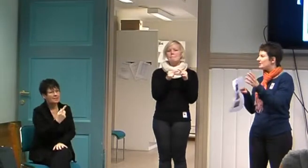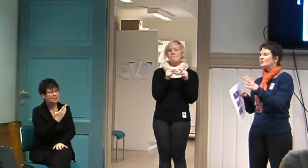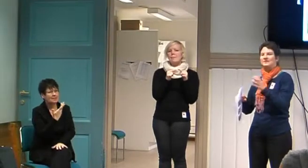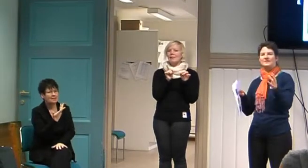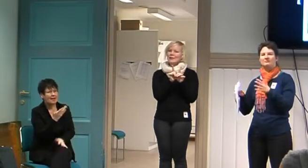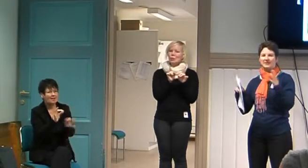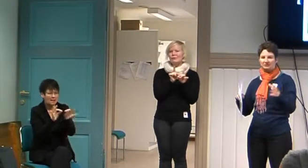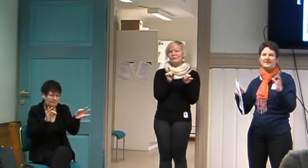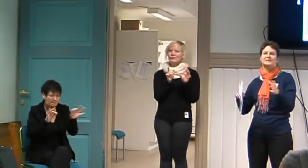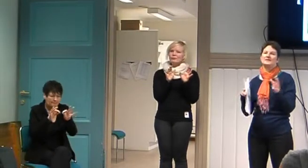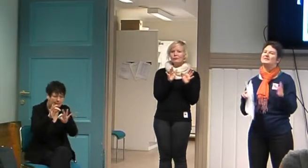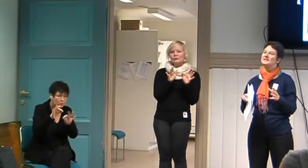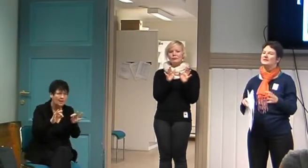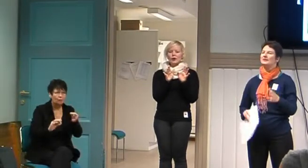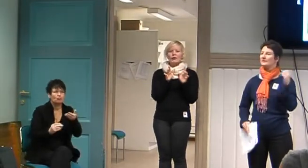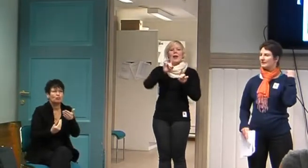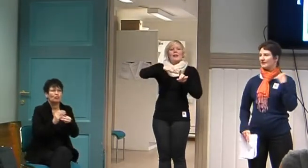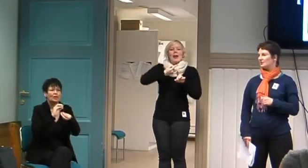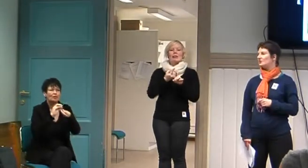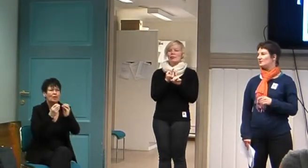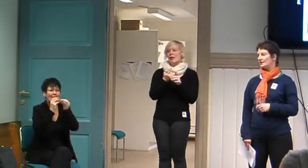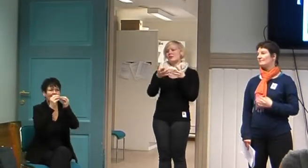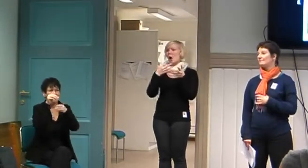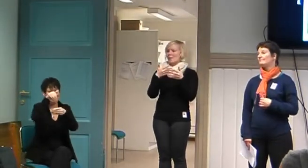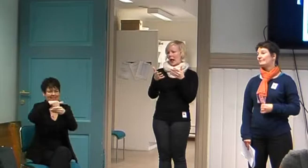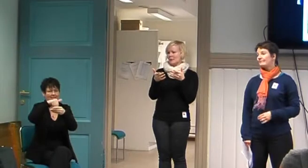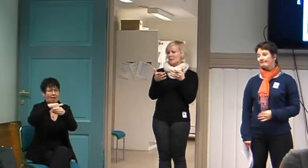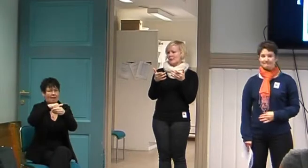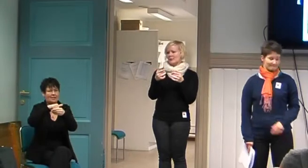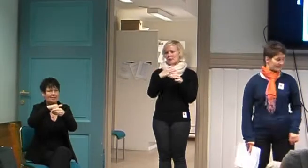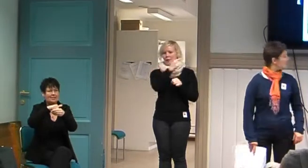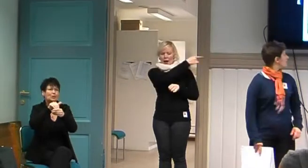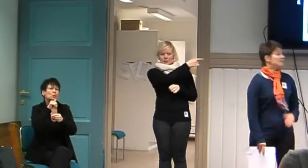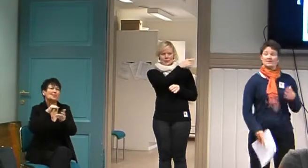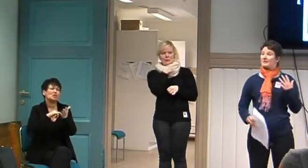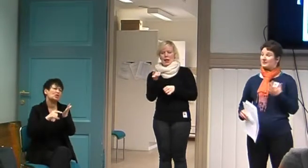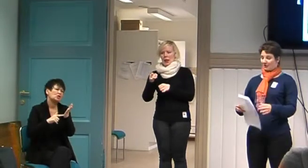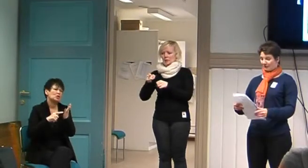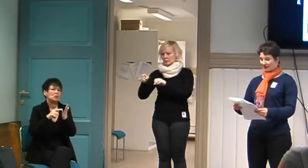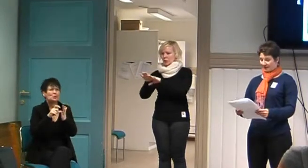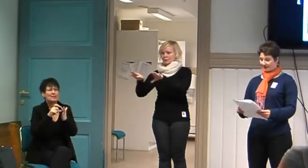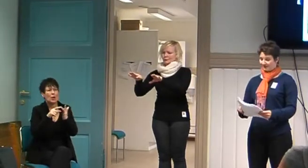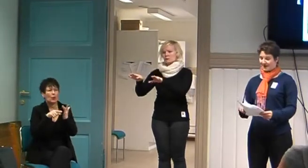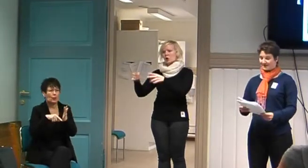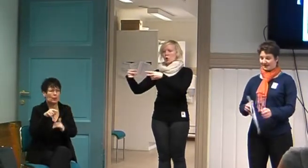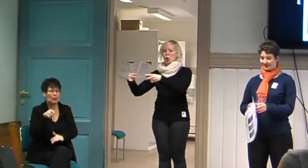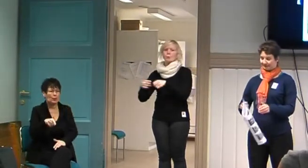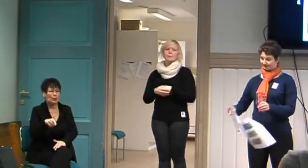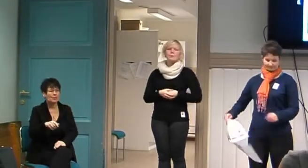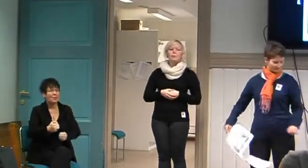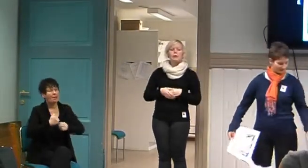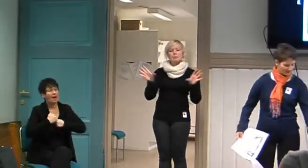the dimensions and they recreated the interior in a studio. So those are our 5